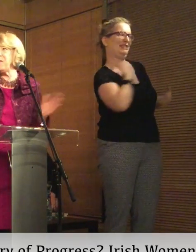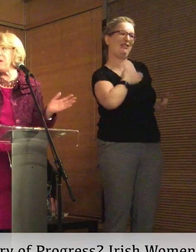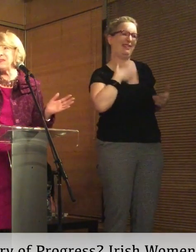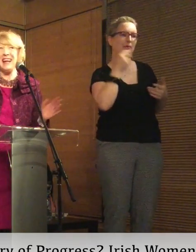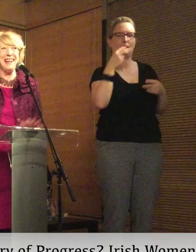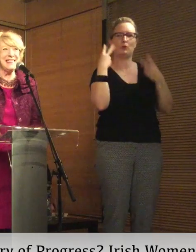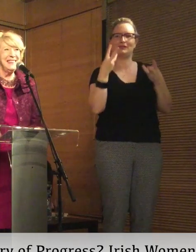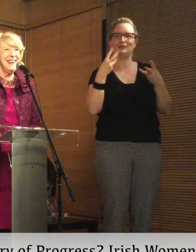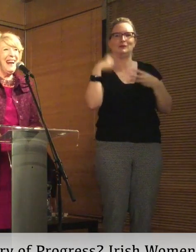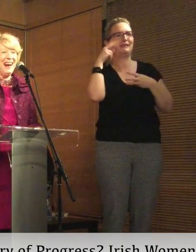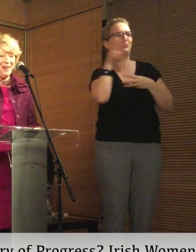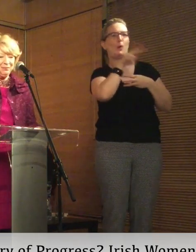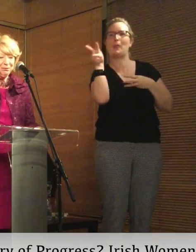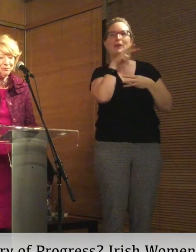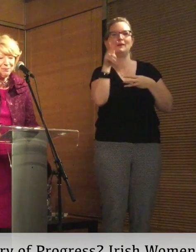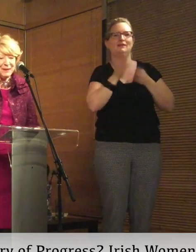to see both sides.